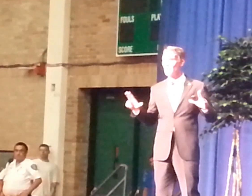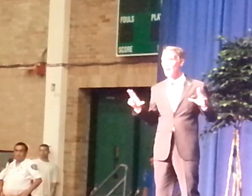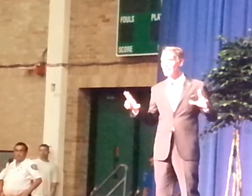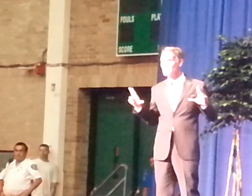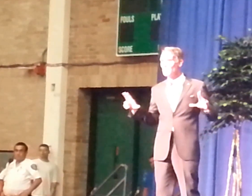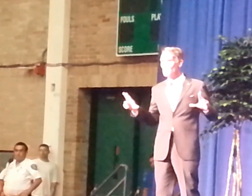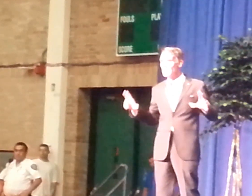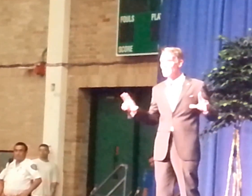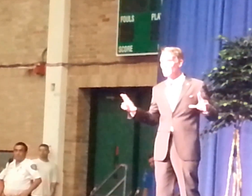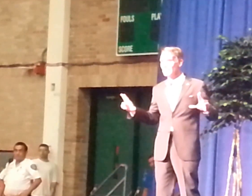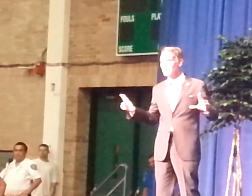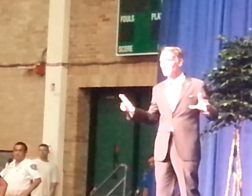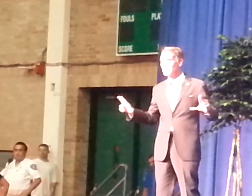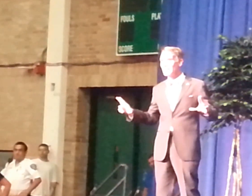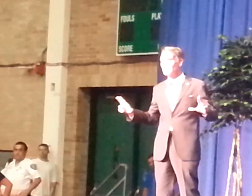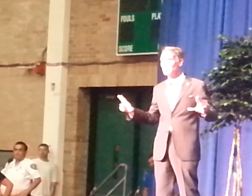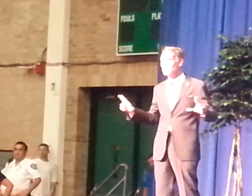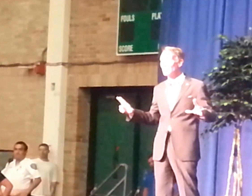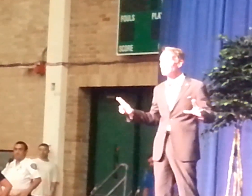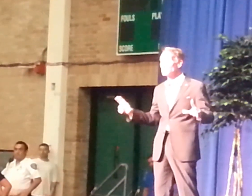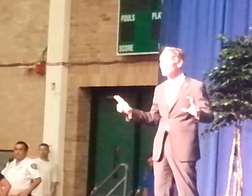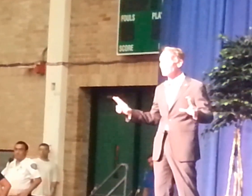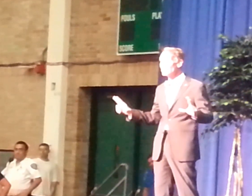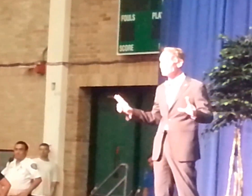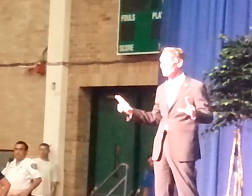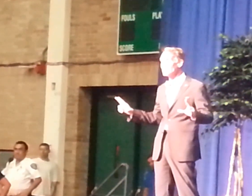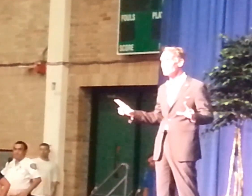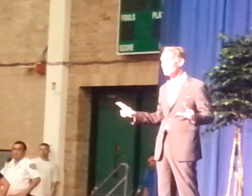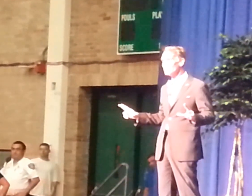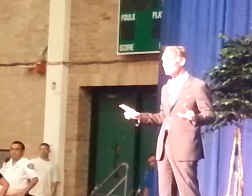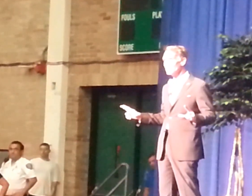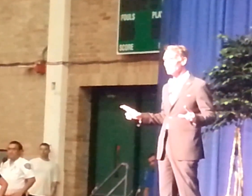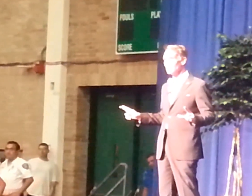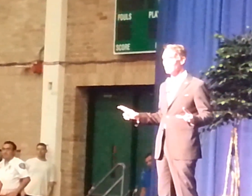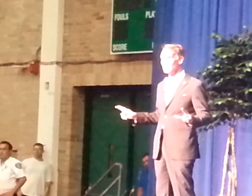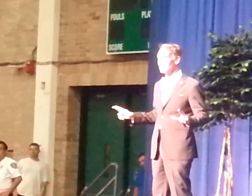still... I remind you, people, as a mechanical engineer, I took a lot of physics.